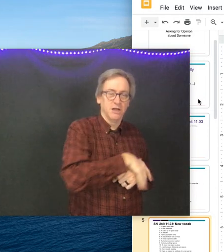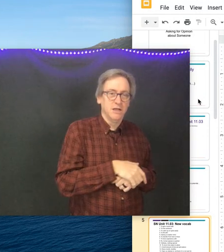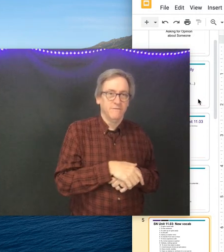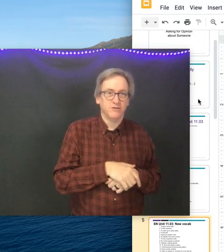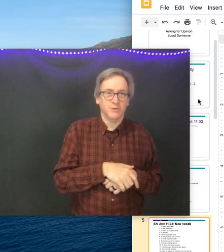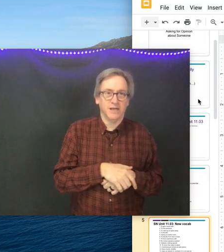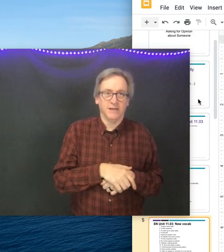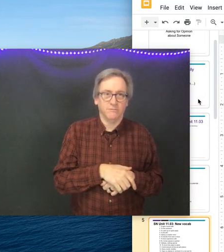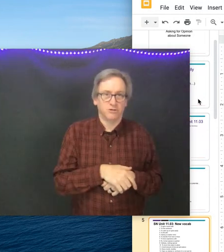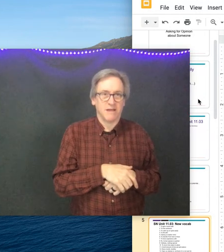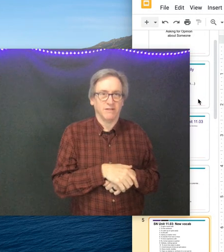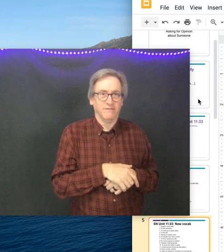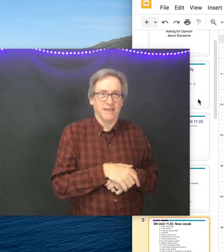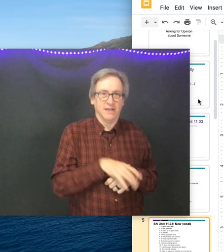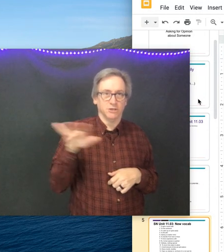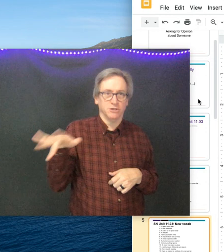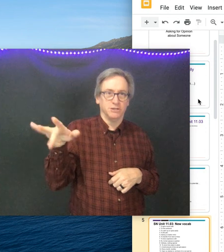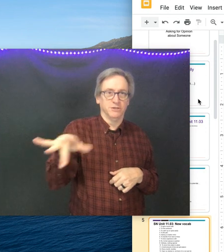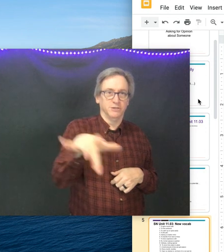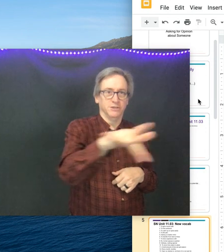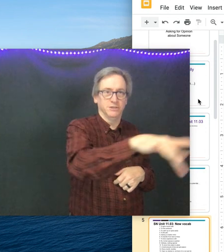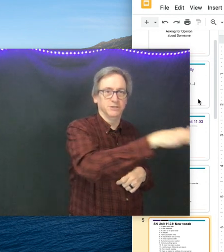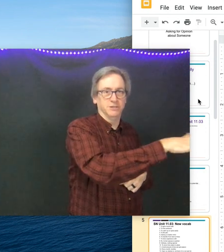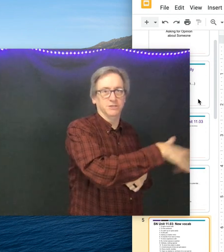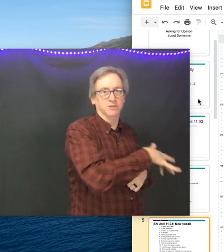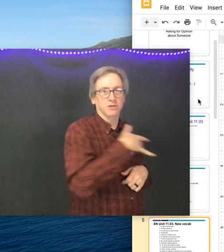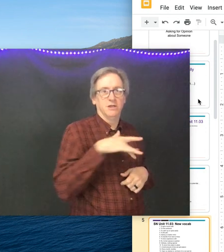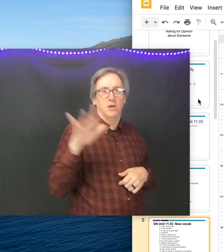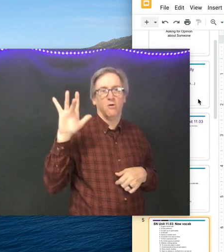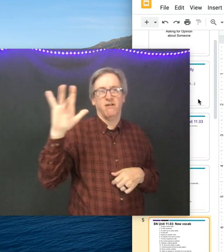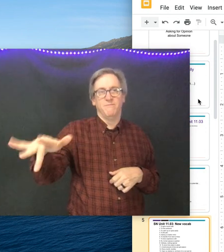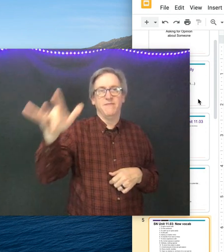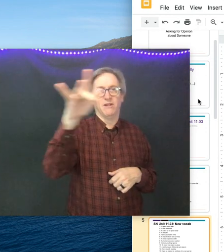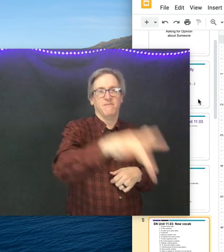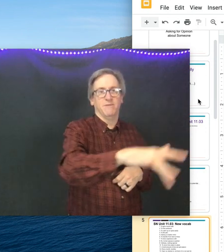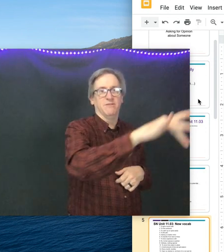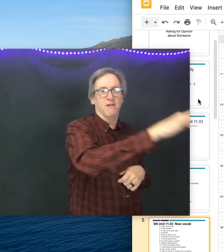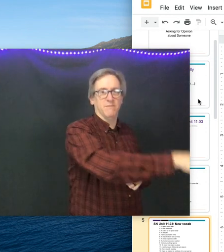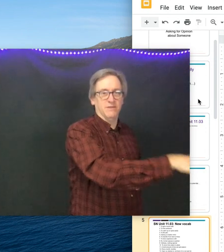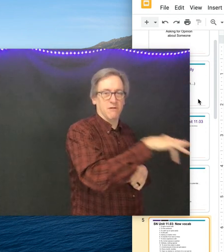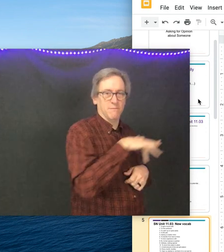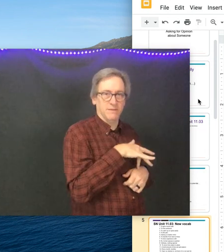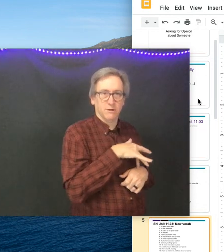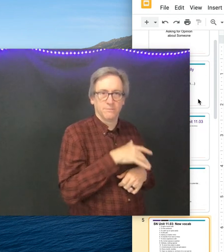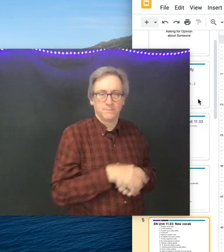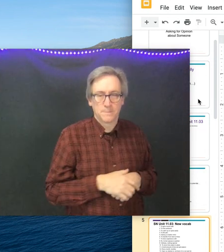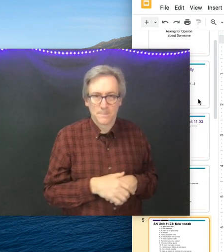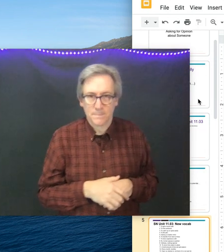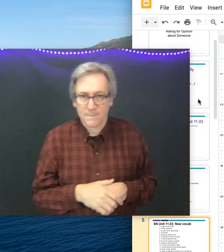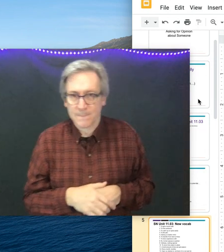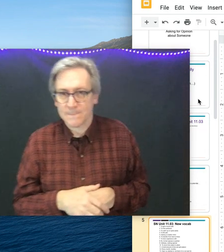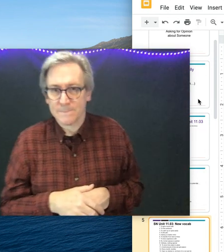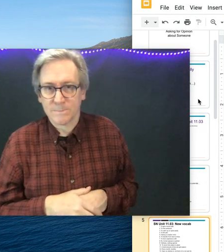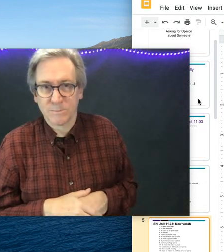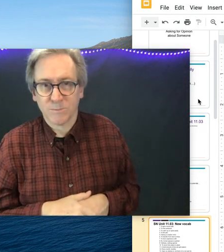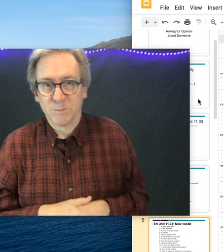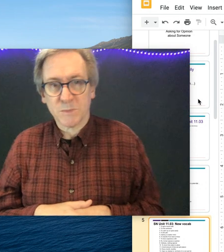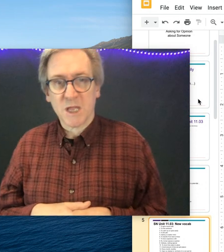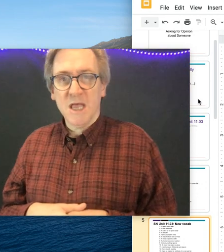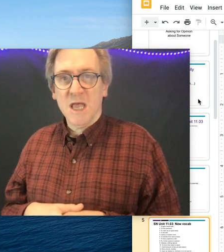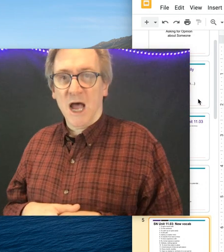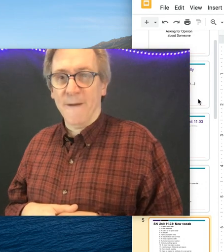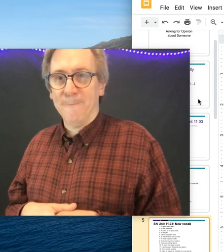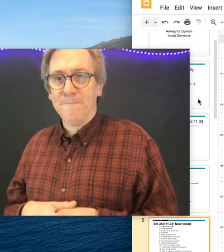here. You're doing a traveling vacation. Or I've been there, I've been there, I've been there, I've been there.